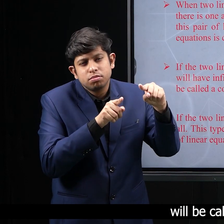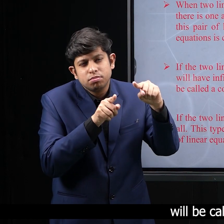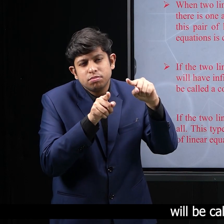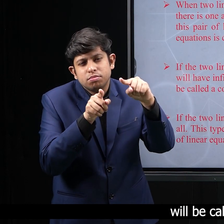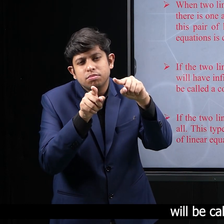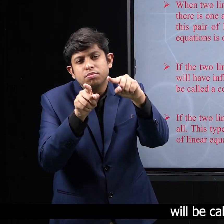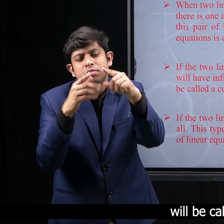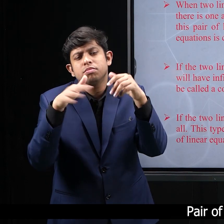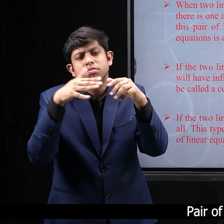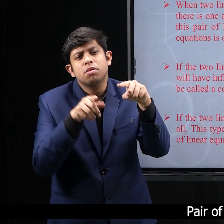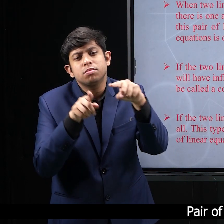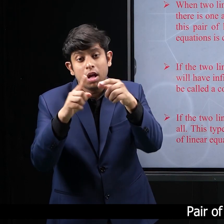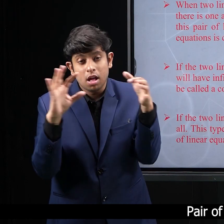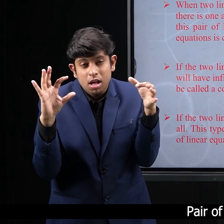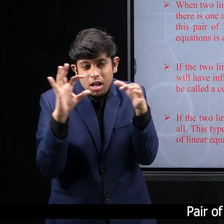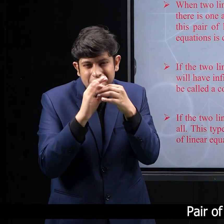as inconsistent pair of linear equations.